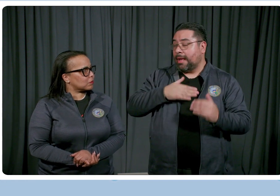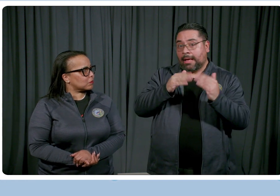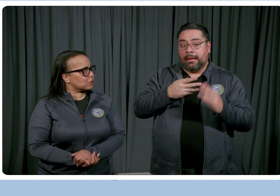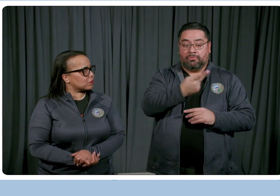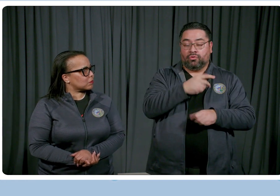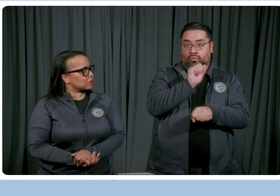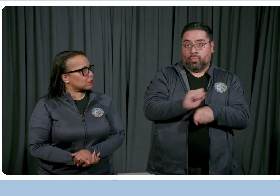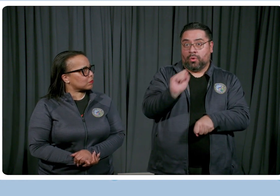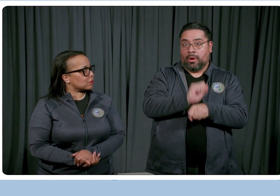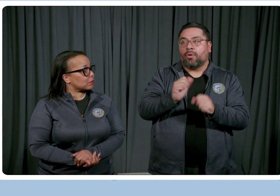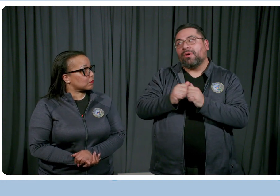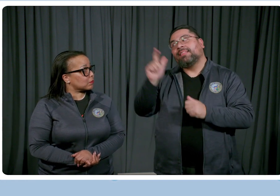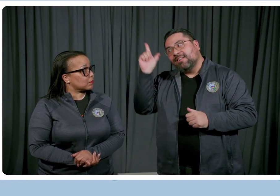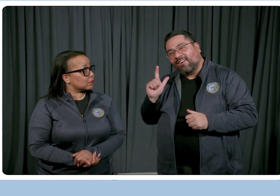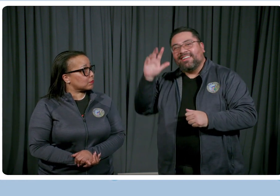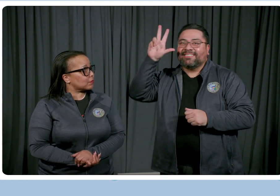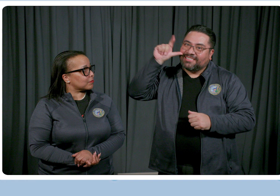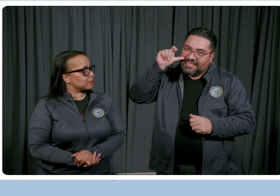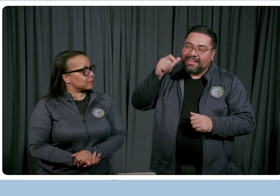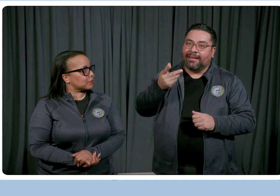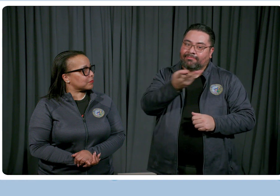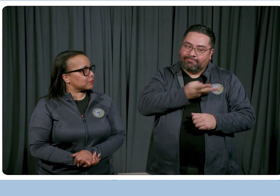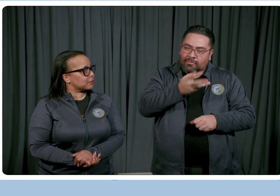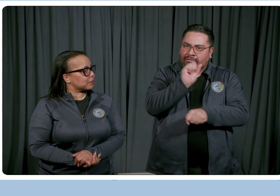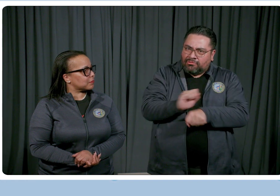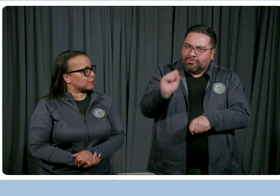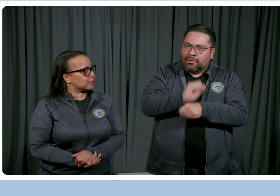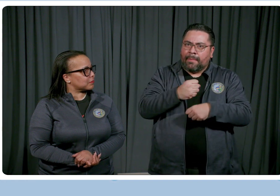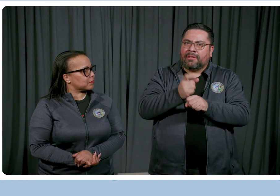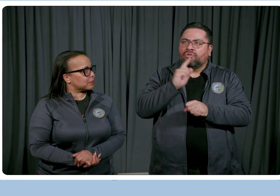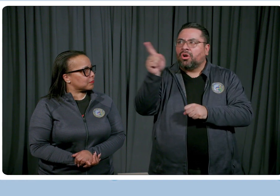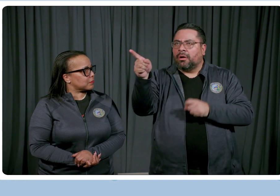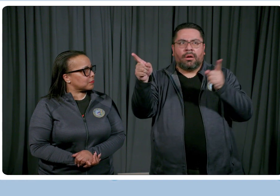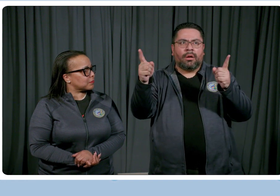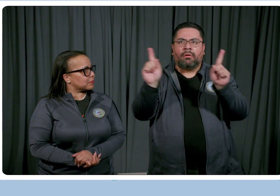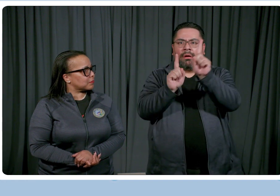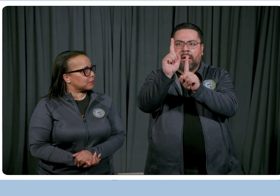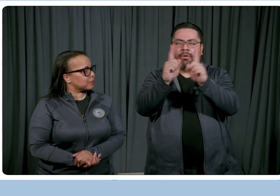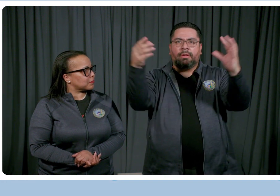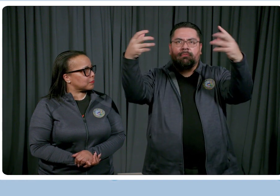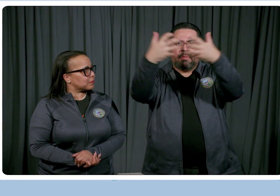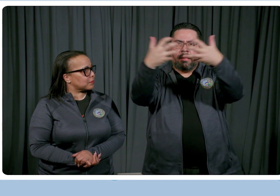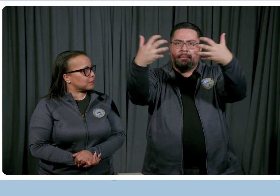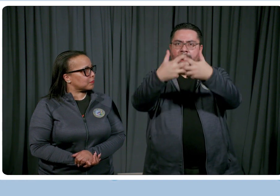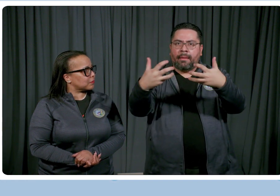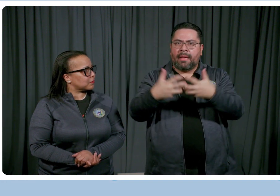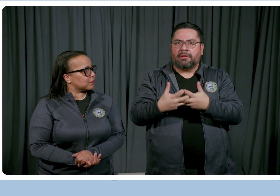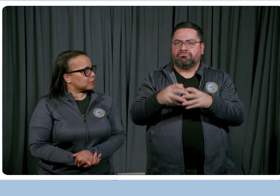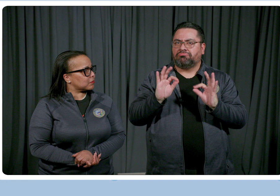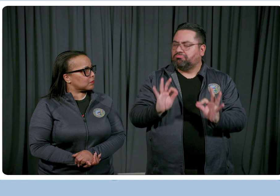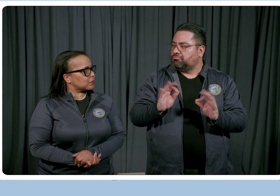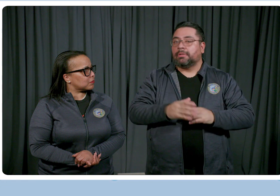my colleague, to make sure, along with Lauren and Christina, to make sure that we were matching these mentees and the mentors up